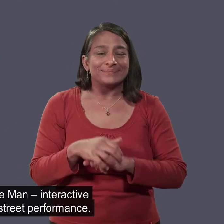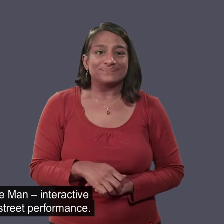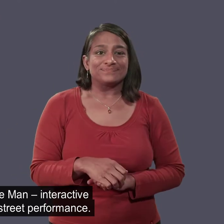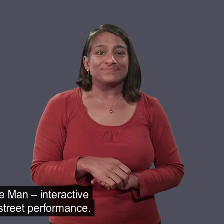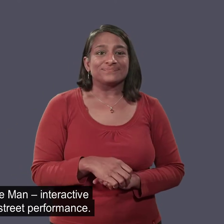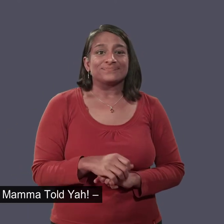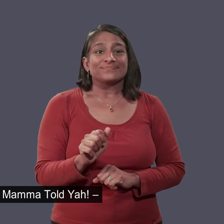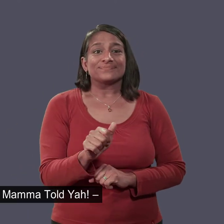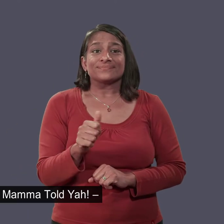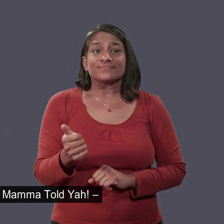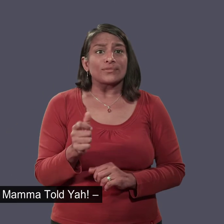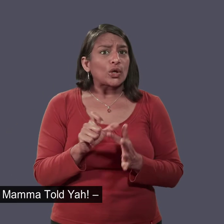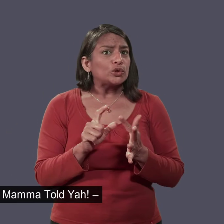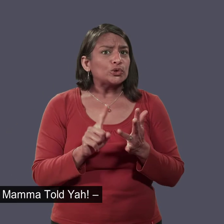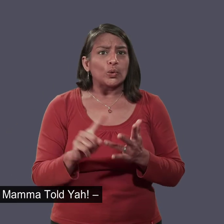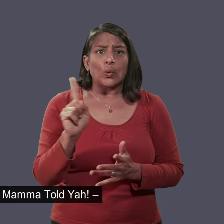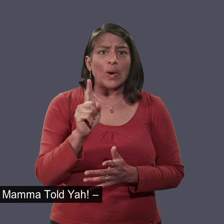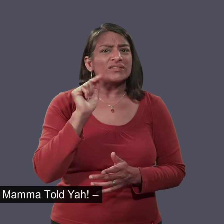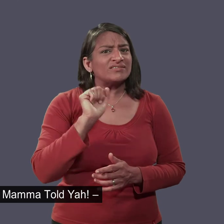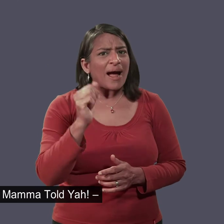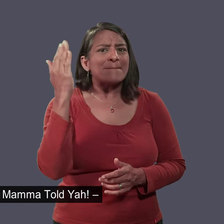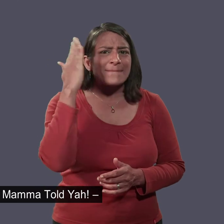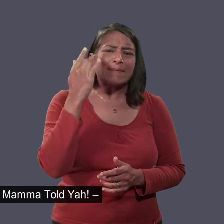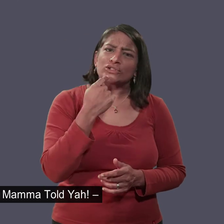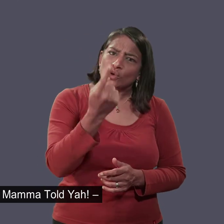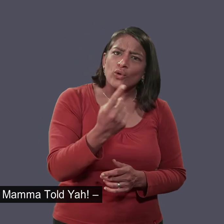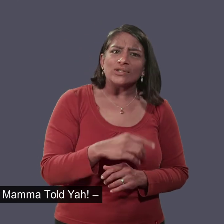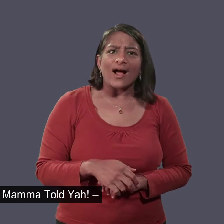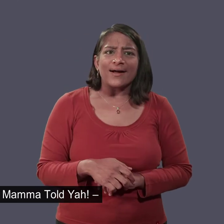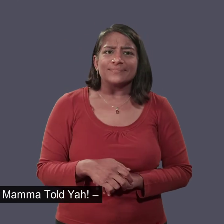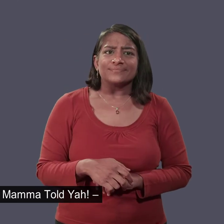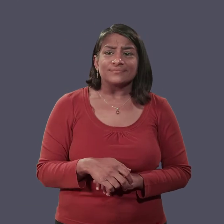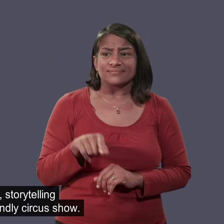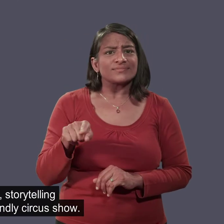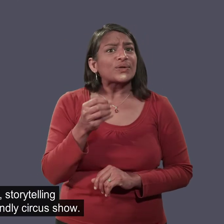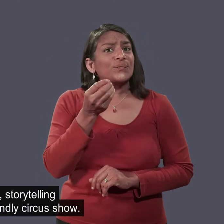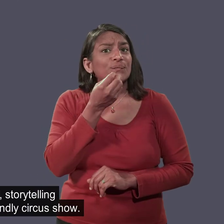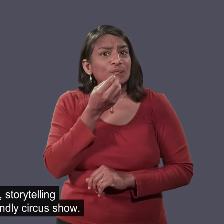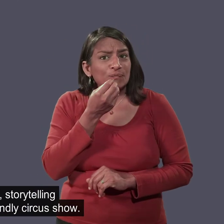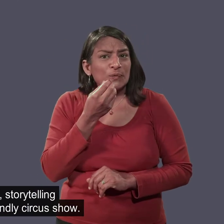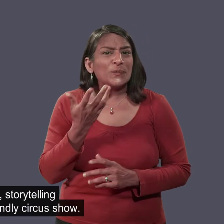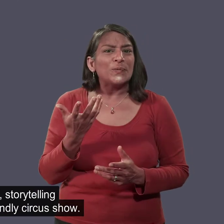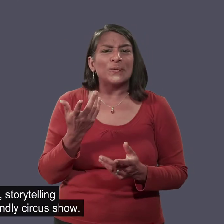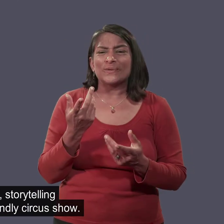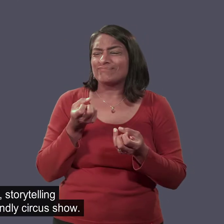Do What Your Mama Told You, food, storytelling, family-friendly circus show.